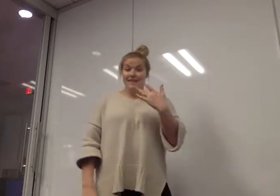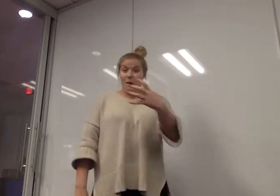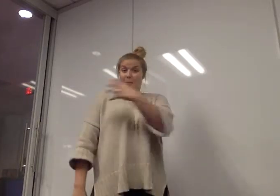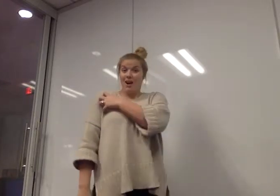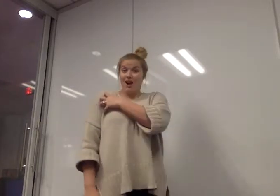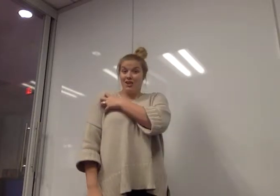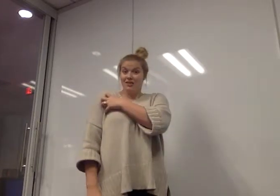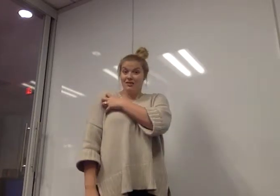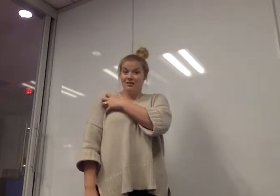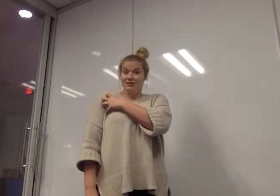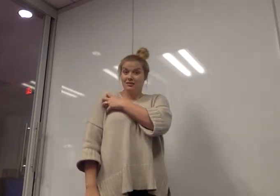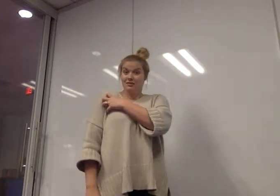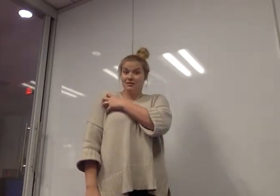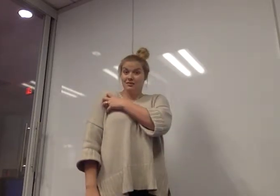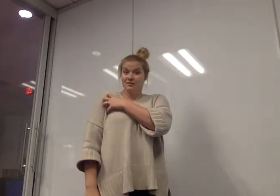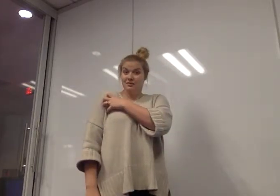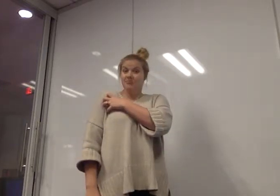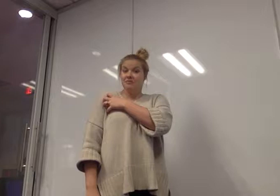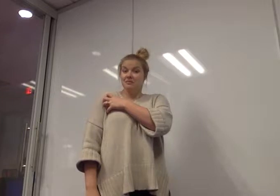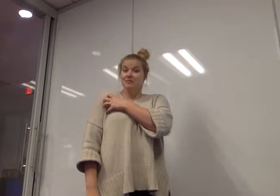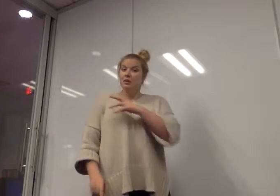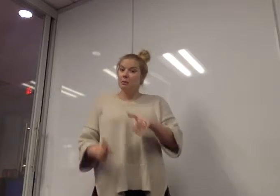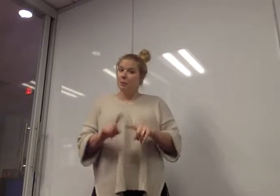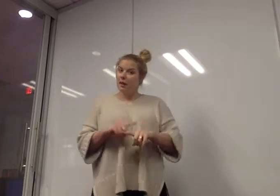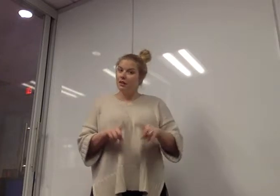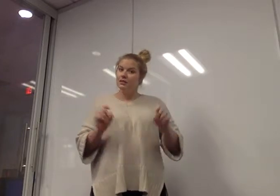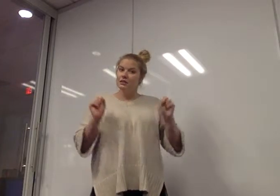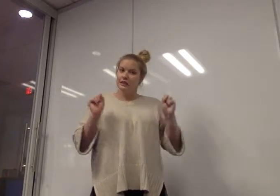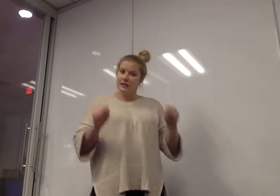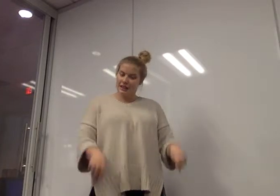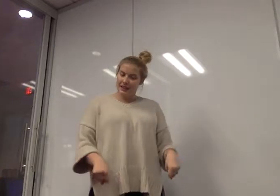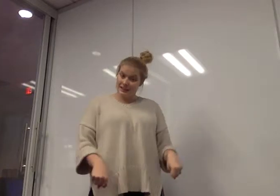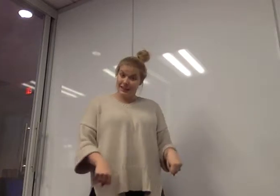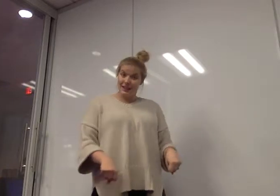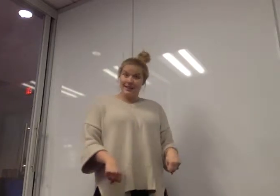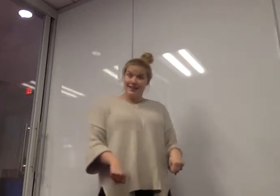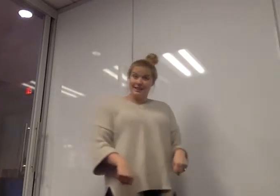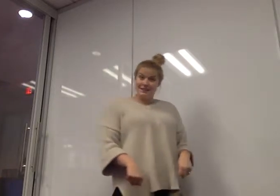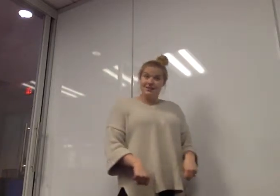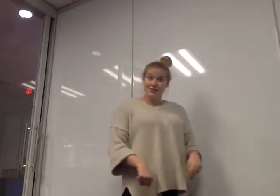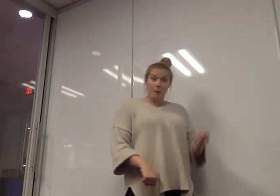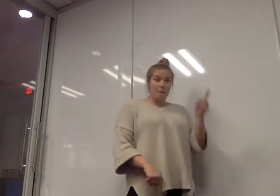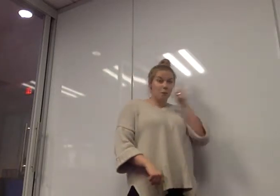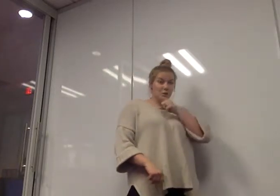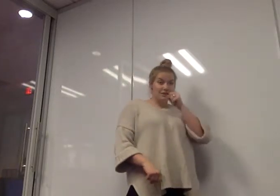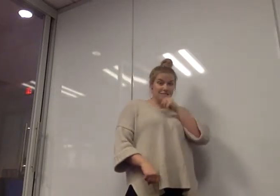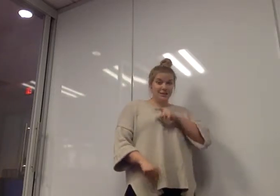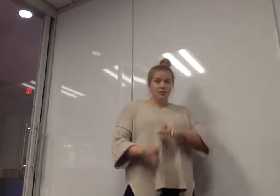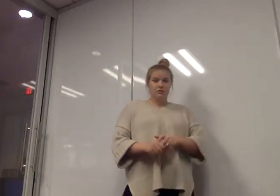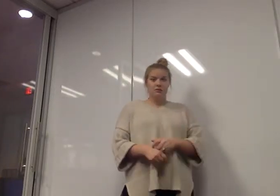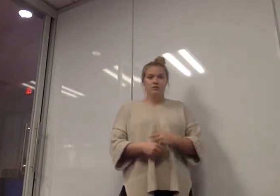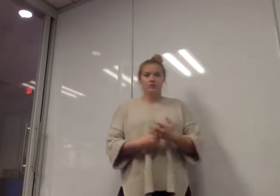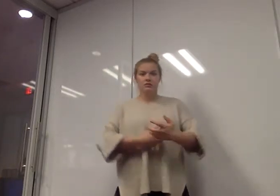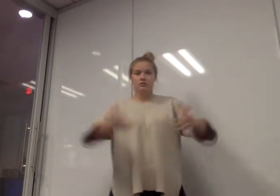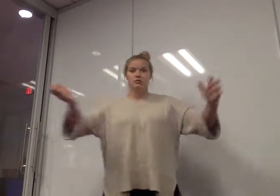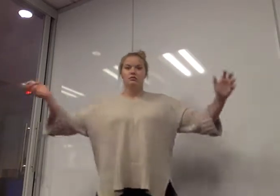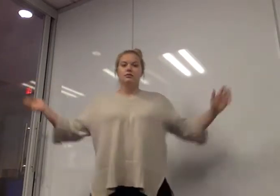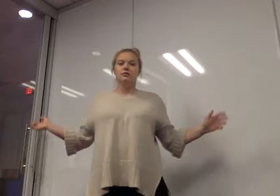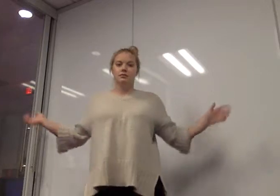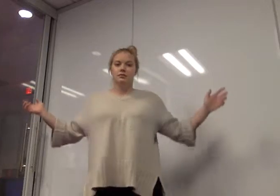more likely to do this, but it's also possible that when you pretend to be powerful, you